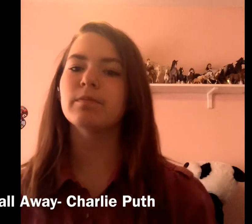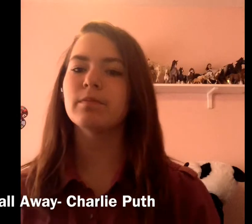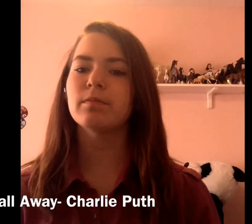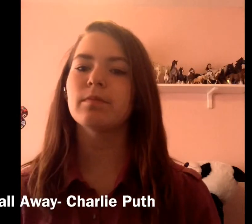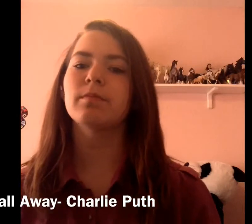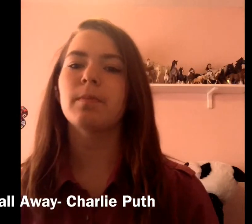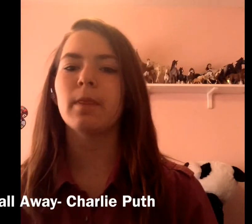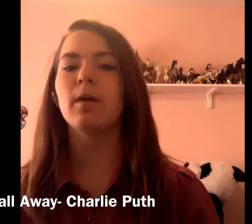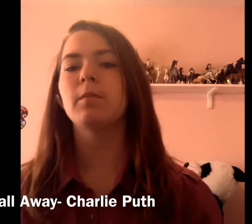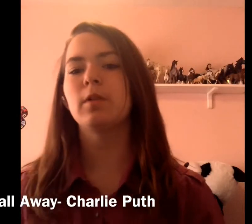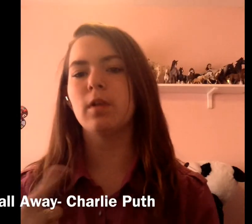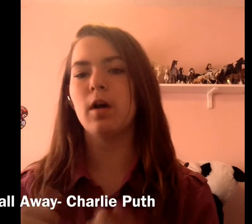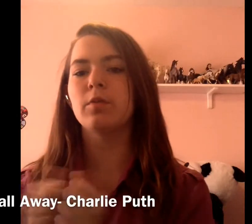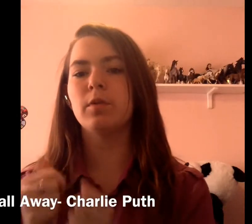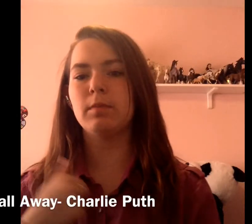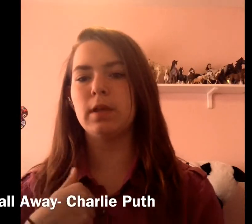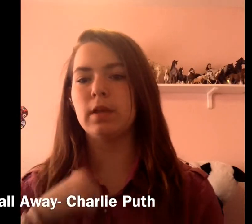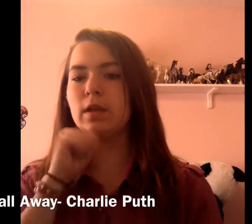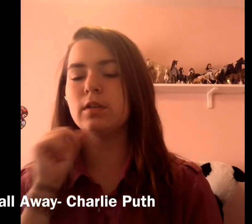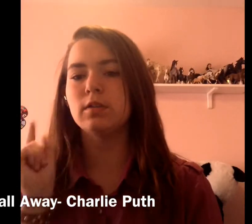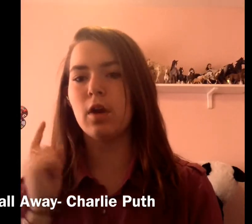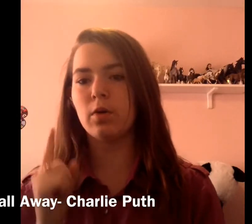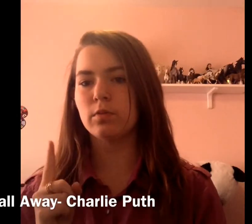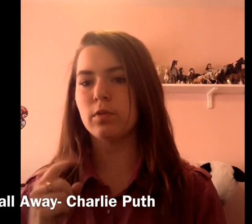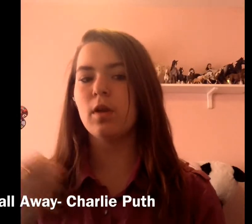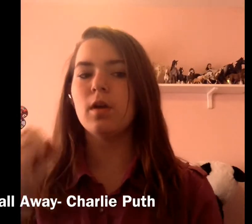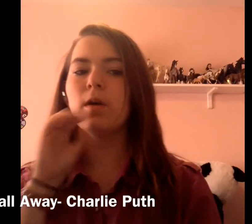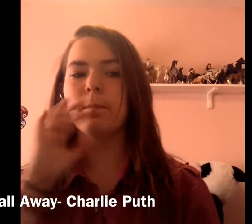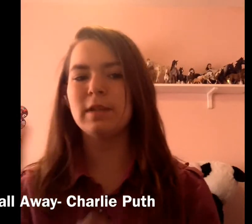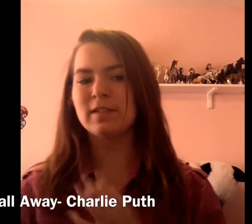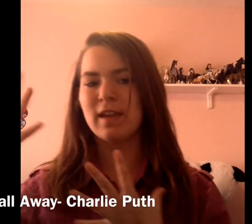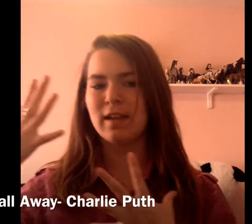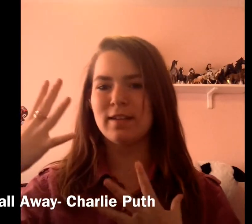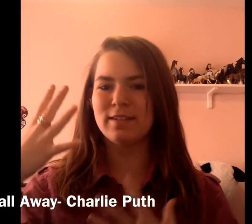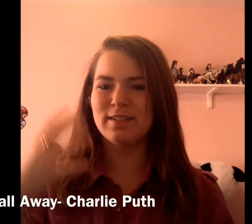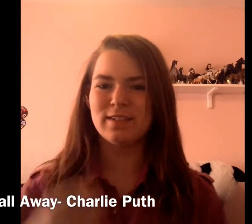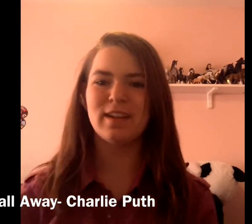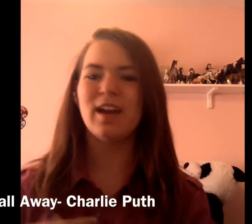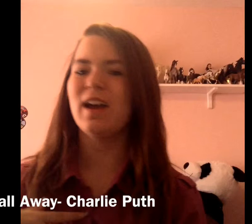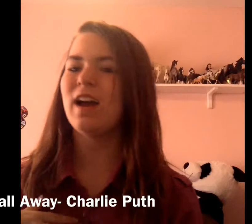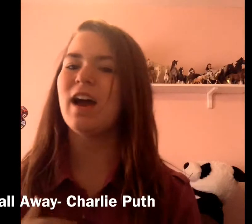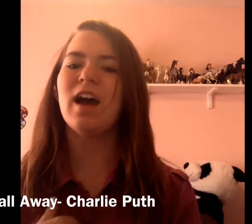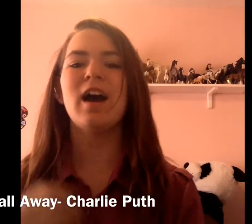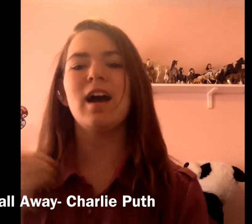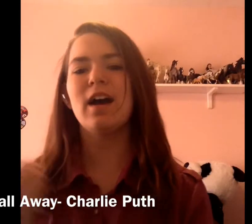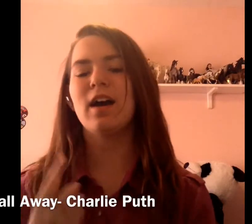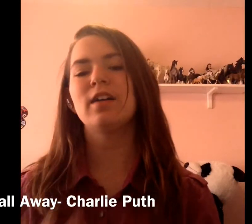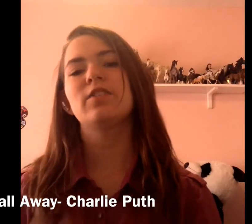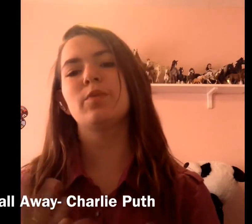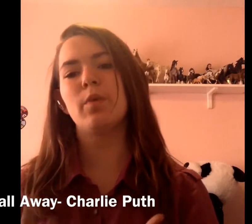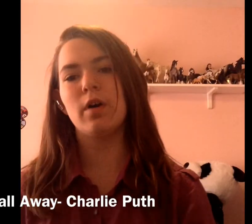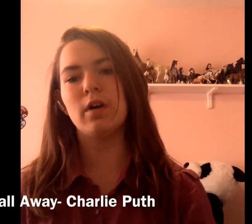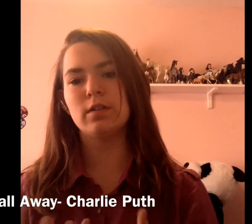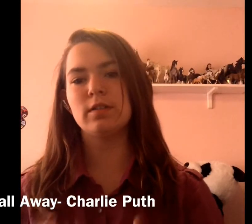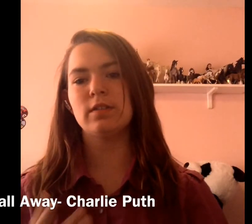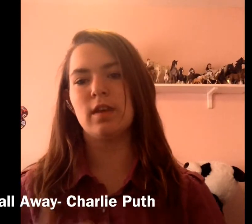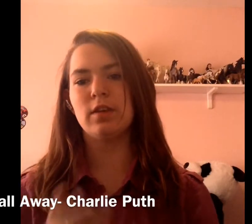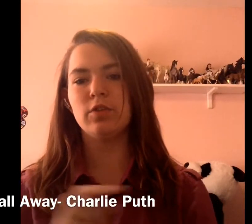Come along with me and don't be scared I just wanna set you